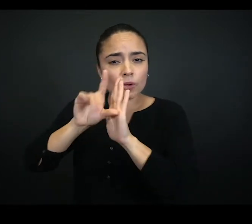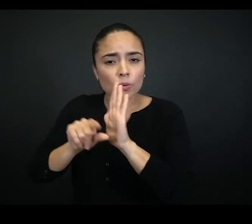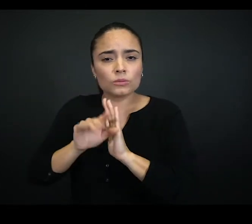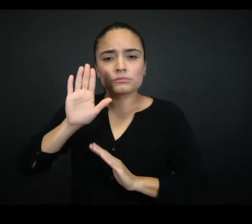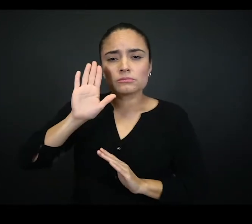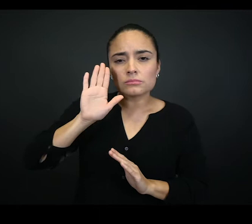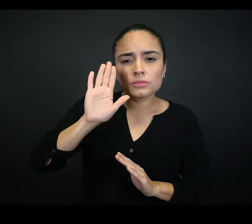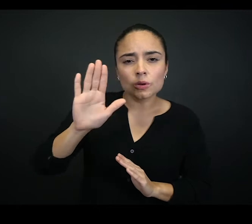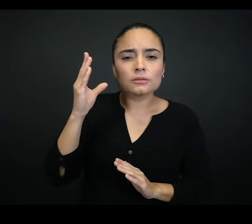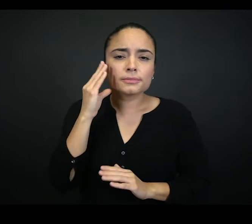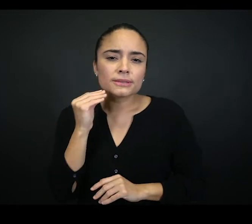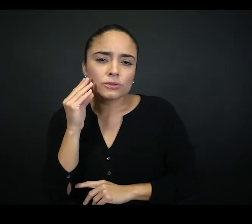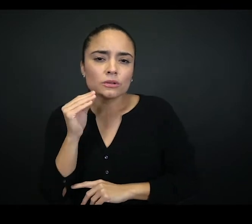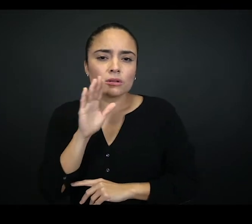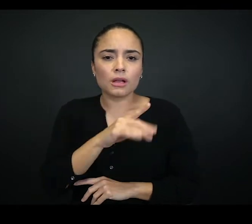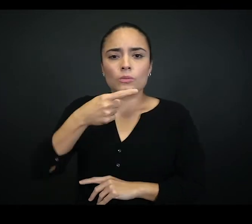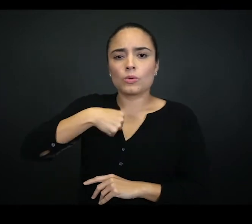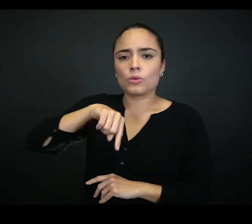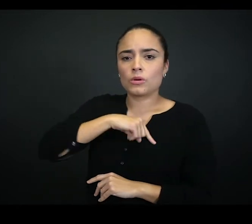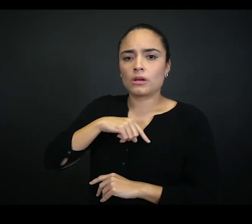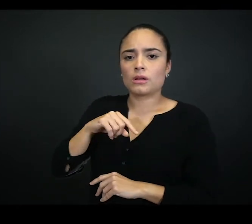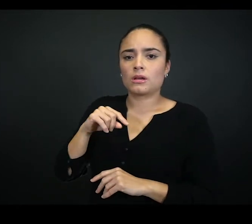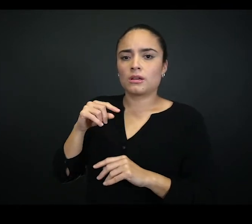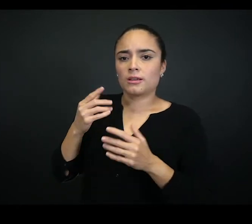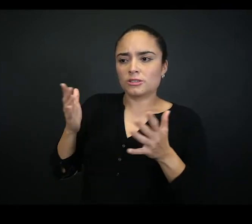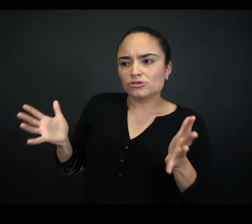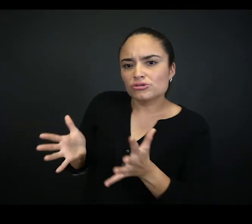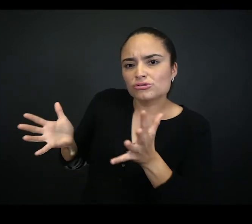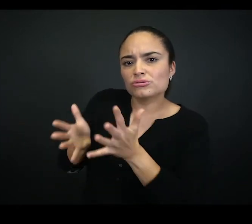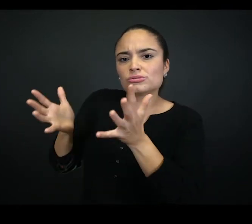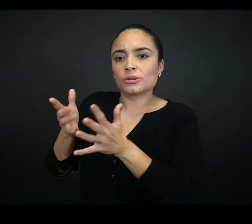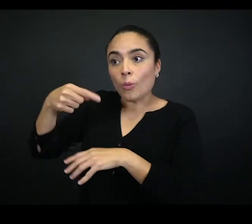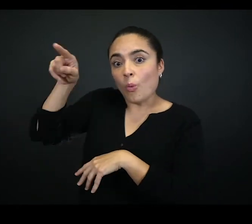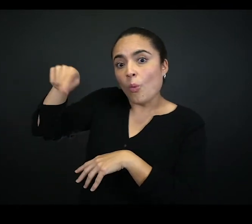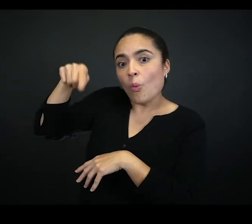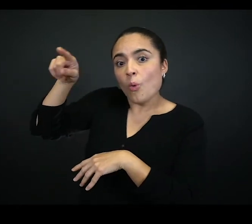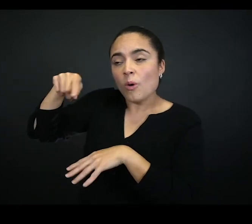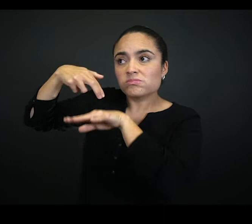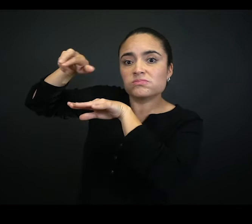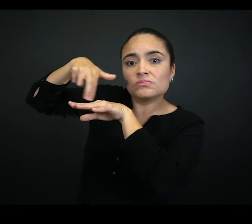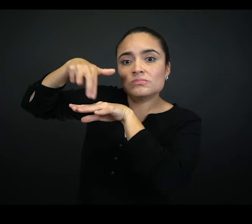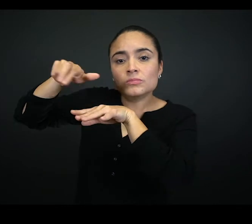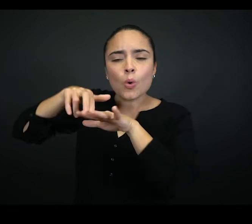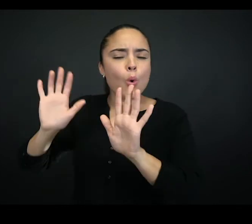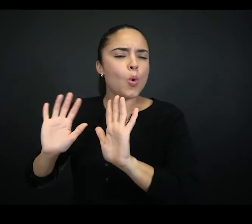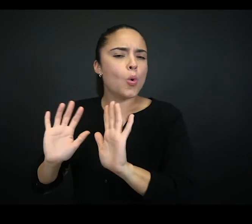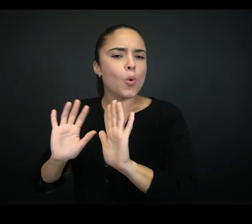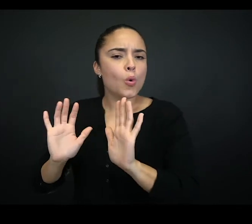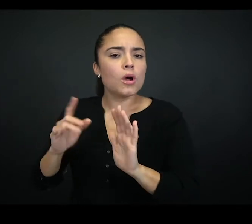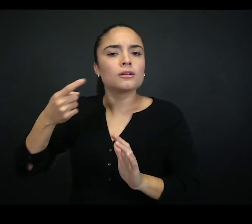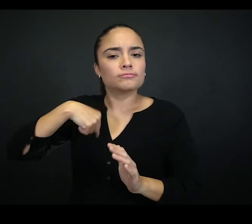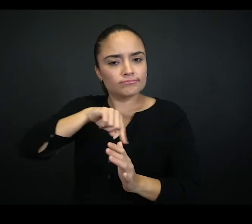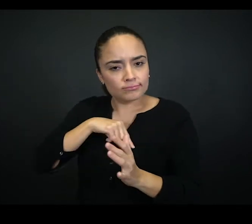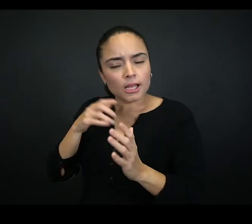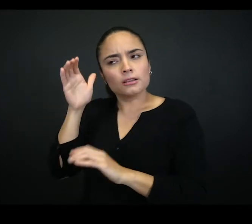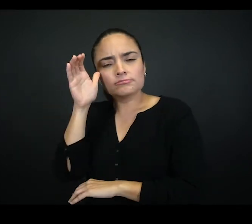really pushing referrals to service, treatment. It's whatever people want, whatever they need. We're really here